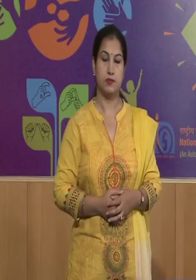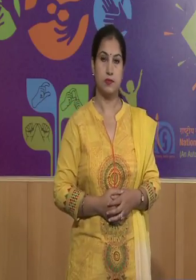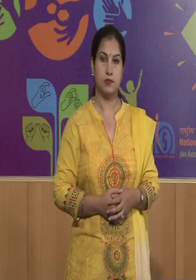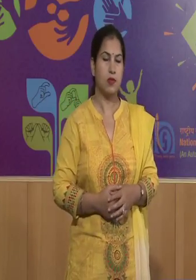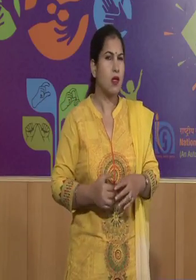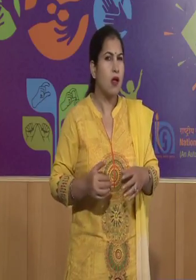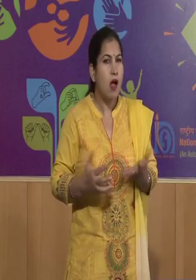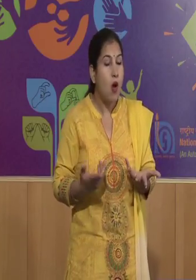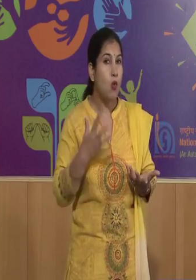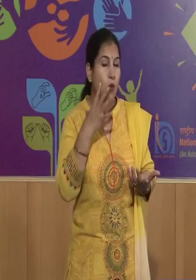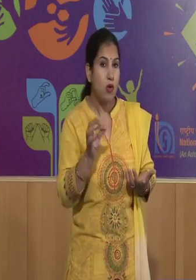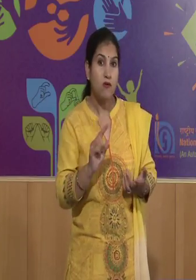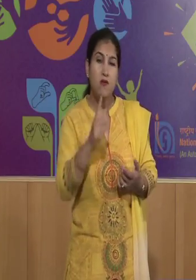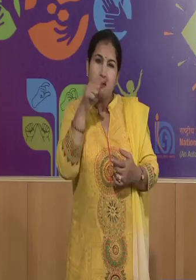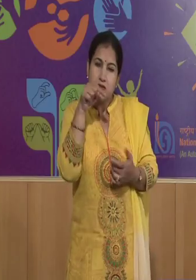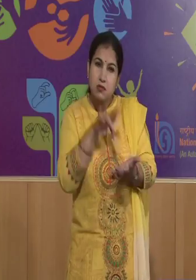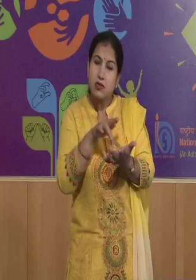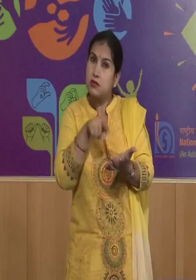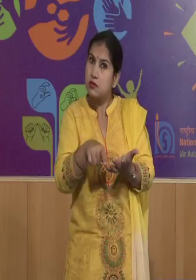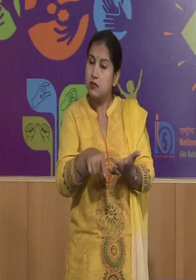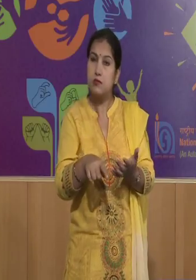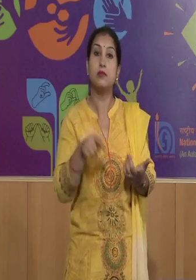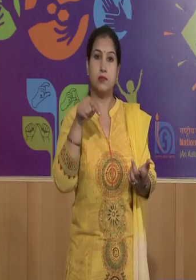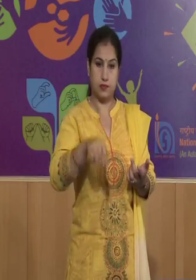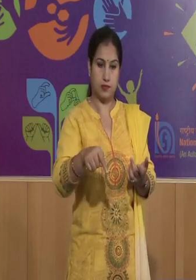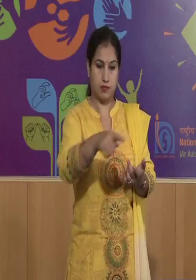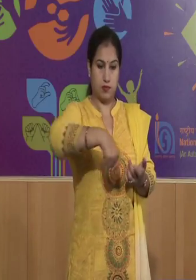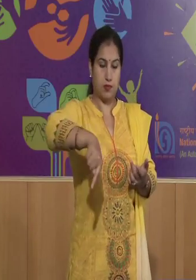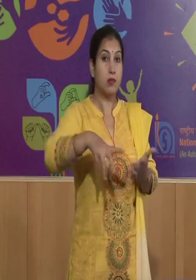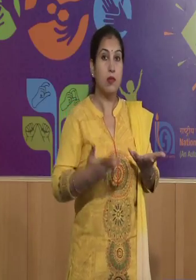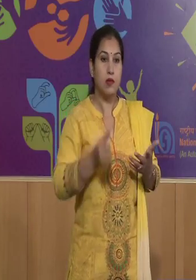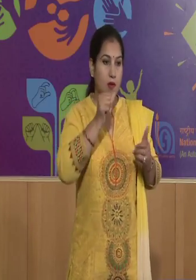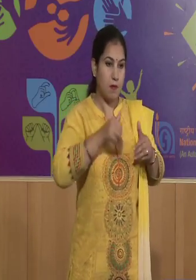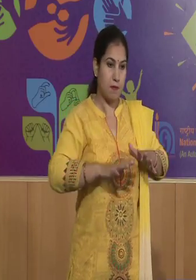The most important reason is that Britain is located near the sea.